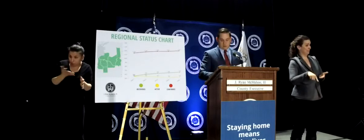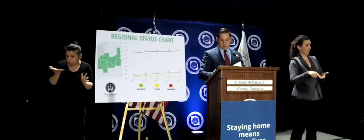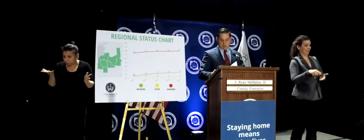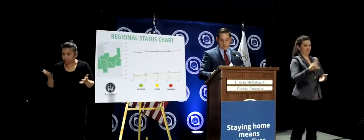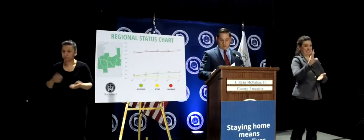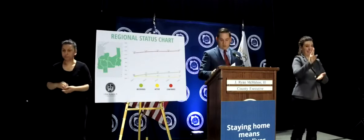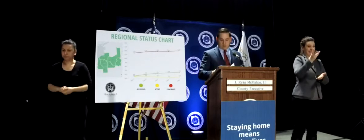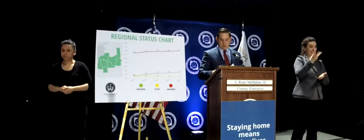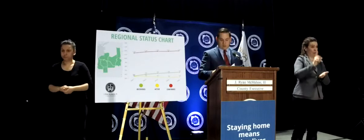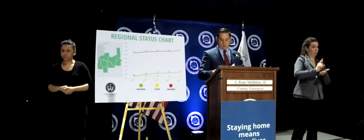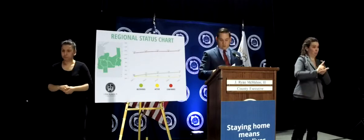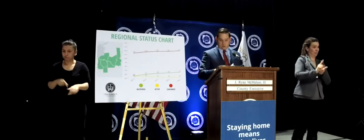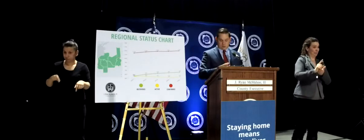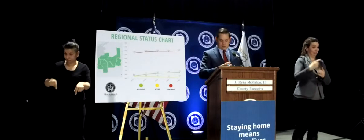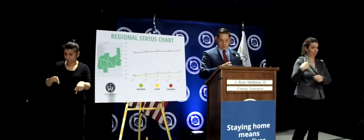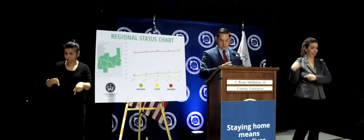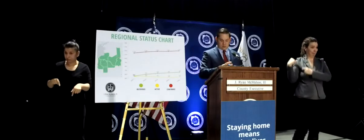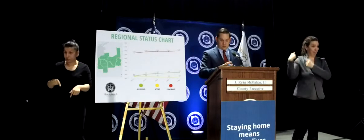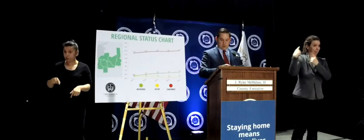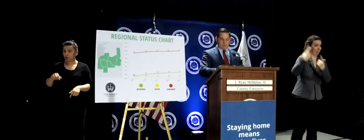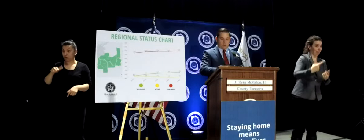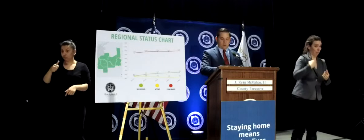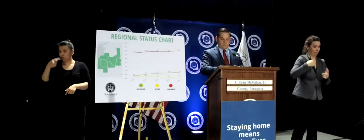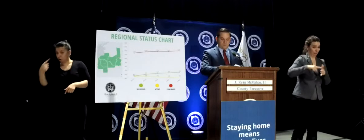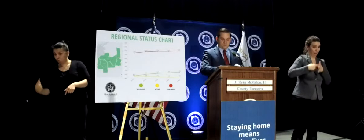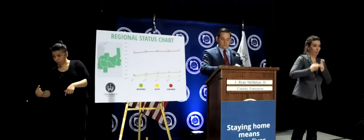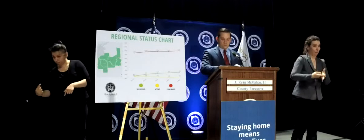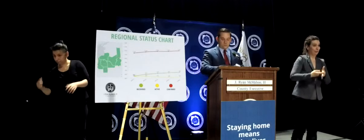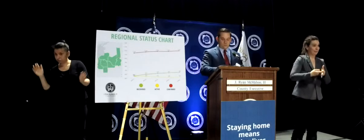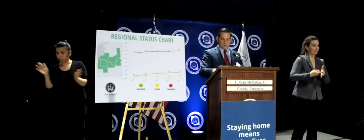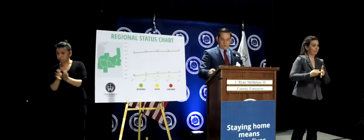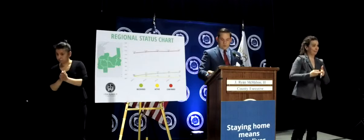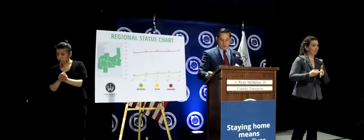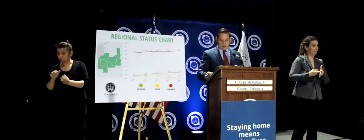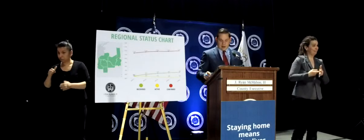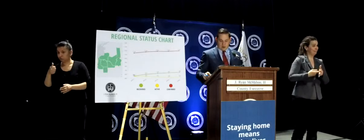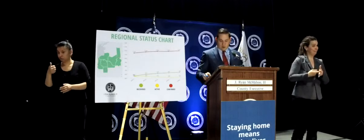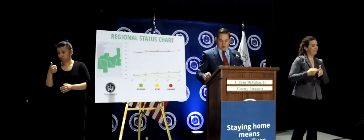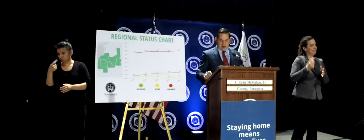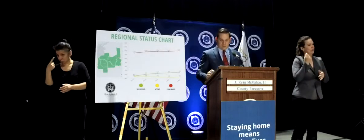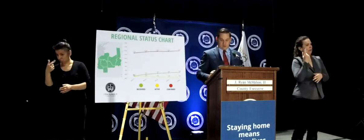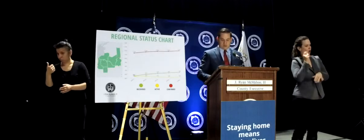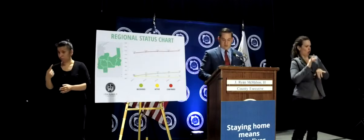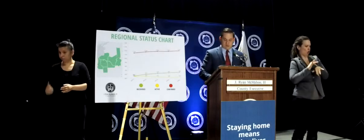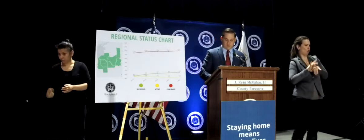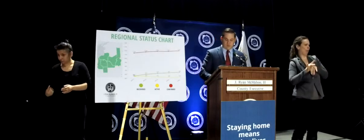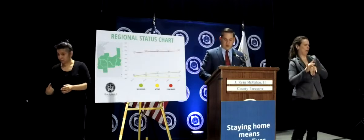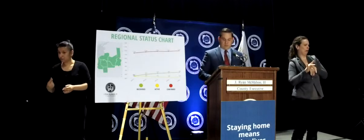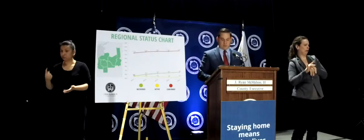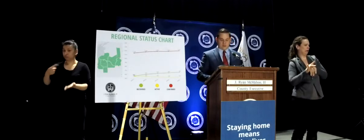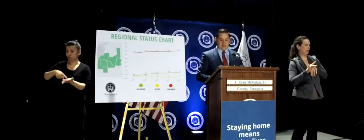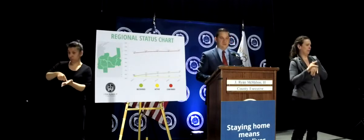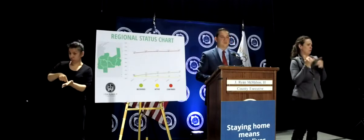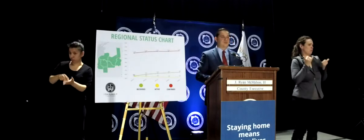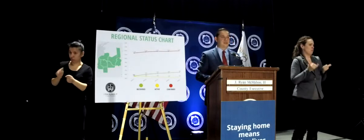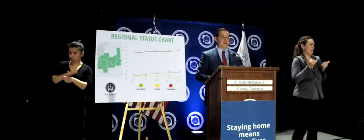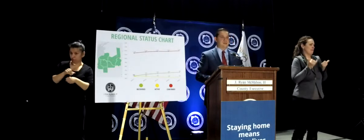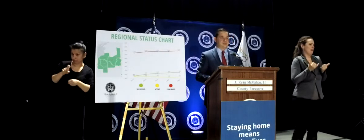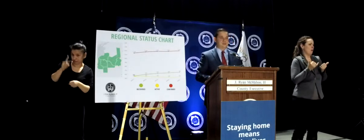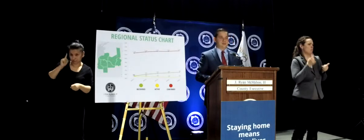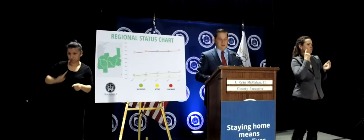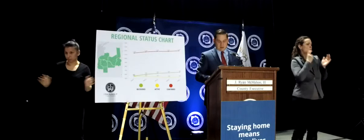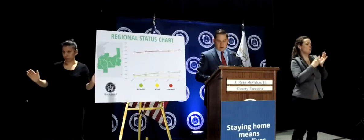And it's early in week 6, but right now our average so far per day is